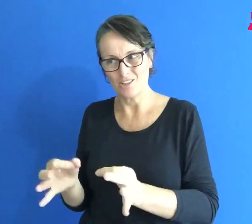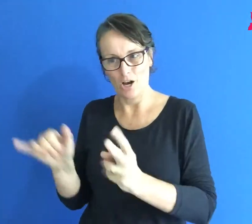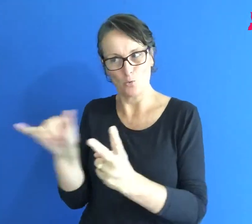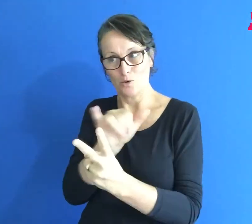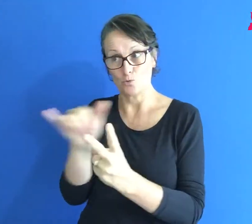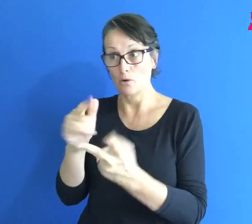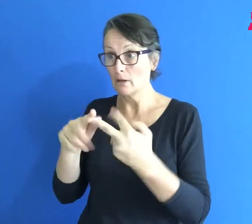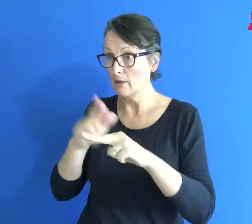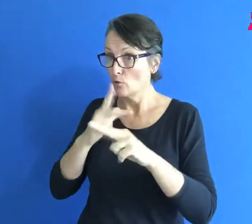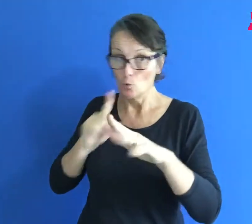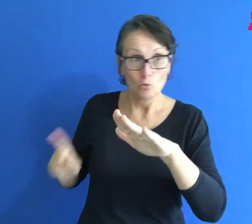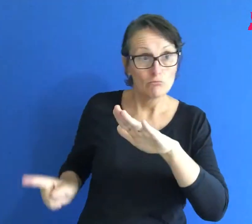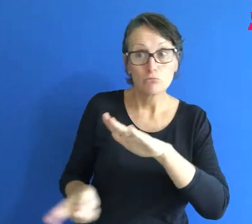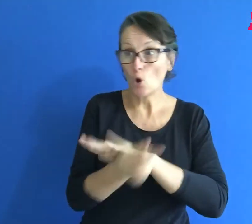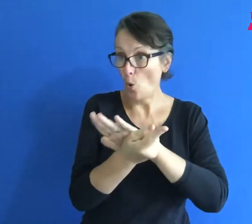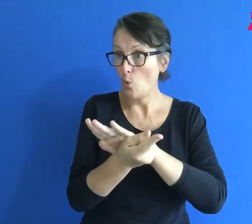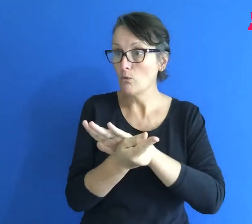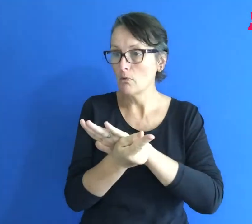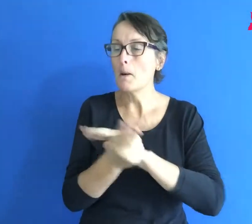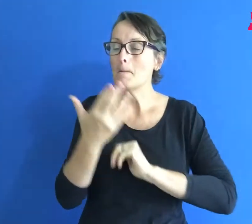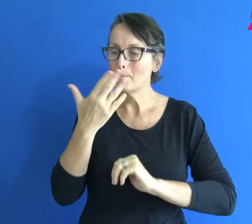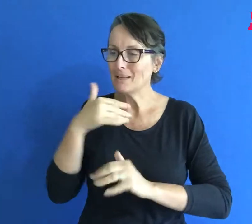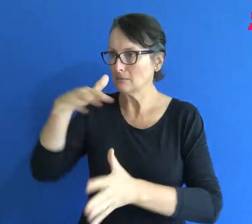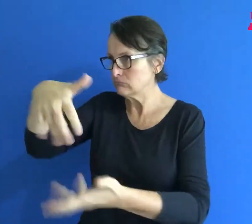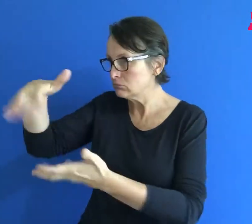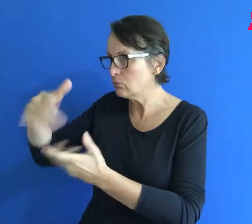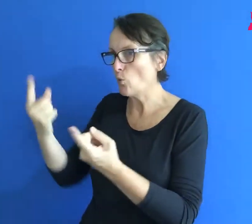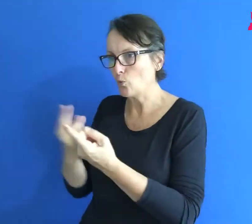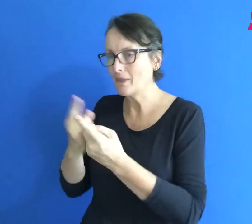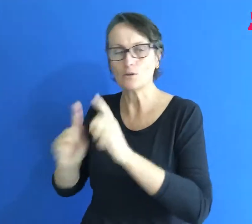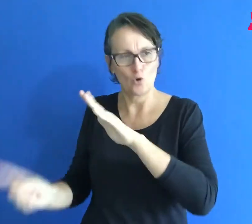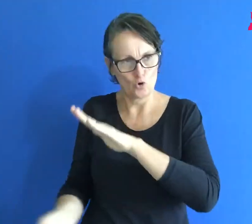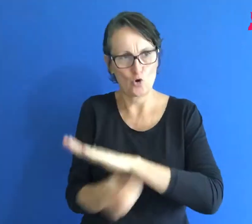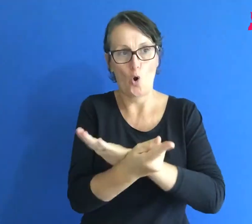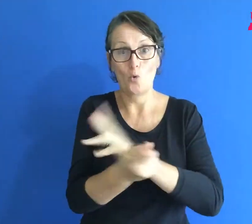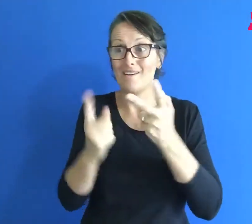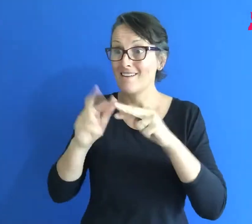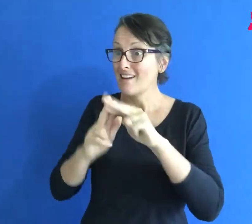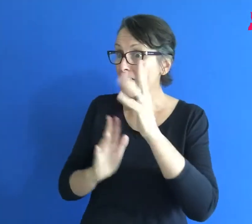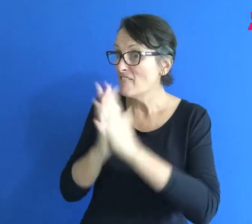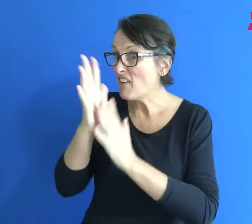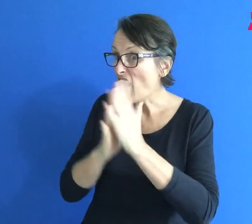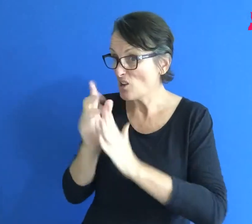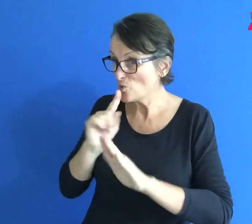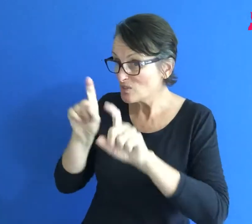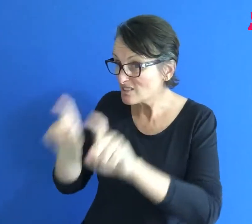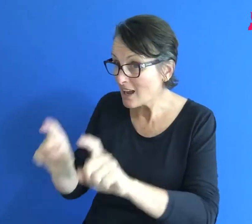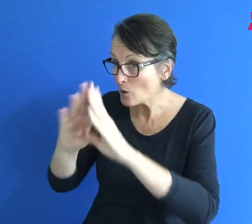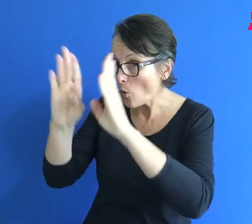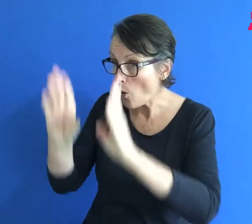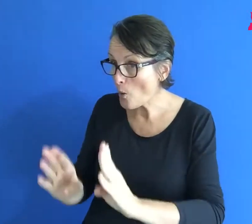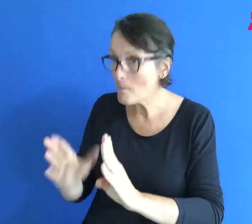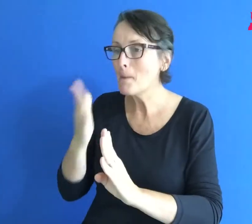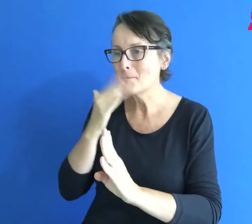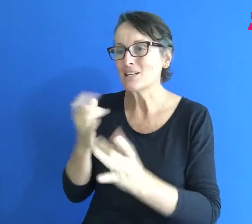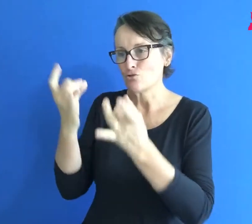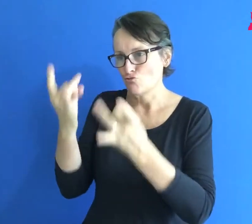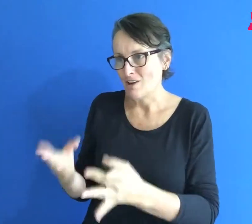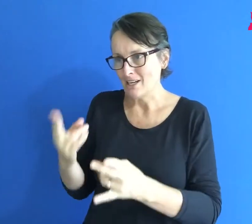going to go early and take what you want with you. If you're going to stay, be prepared to defend your property. And so we would